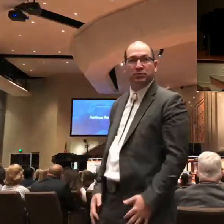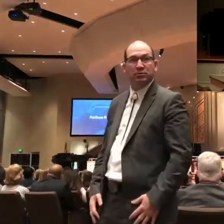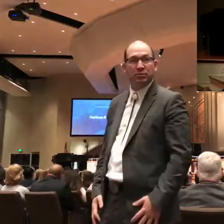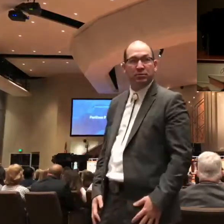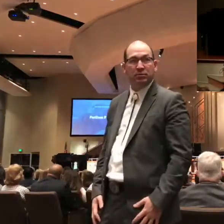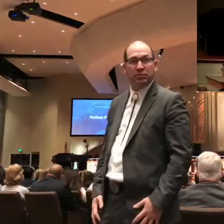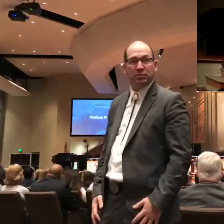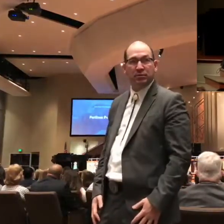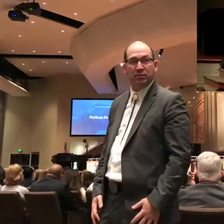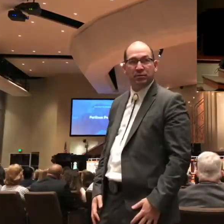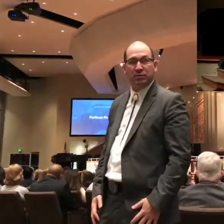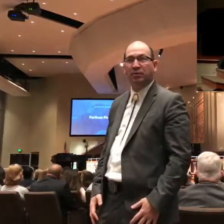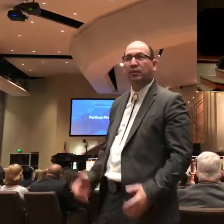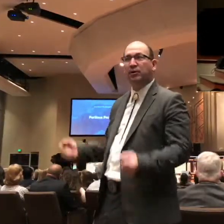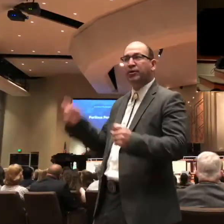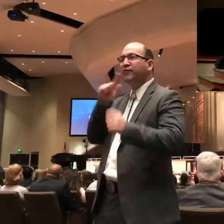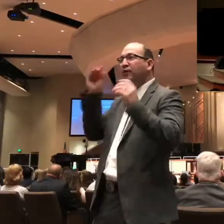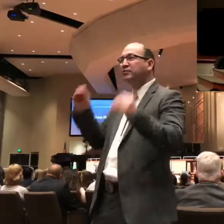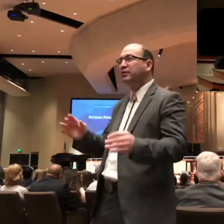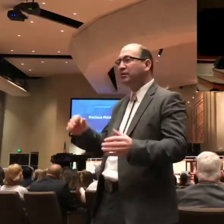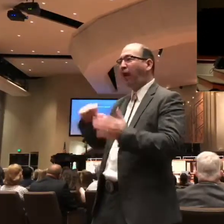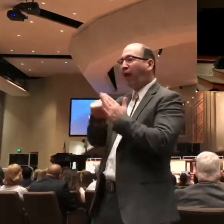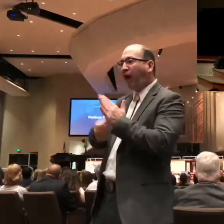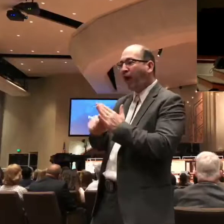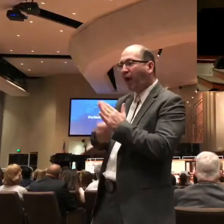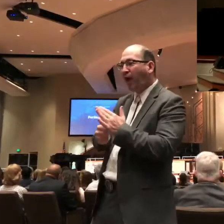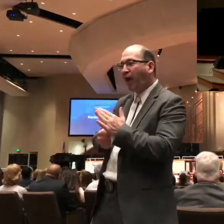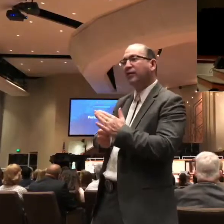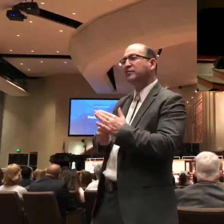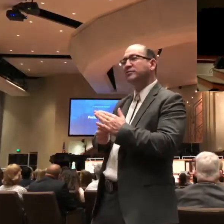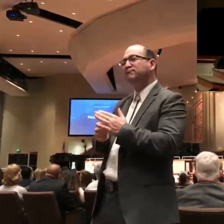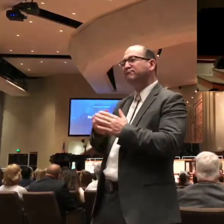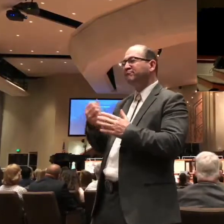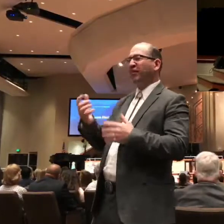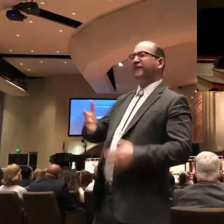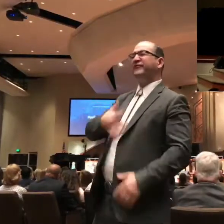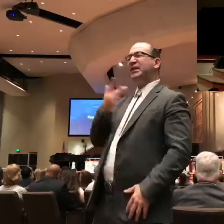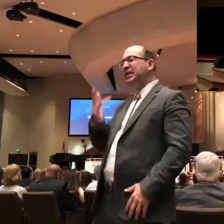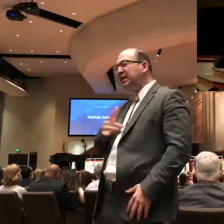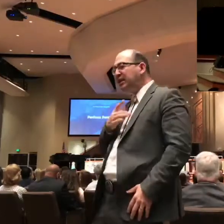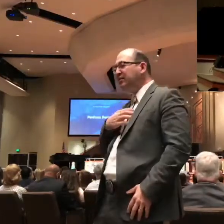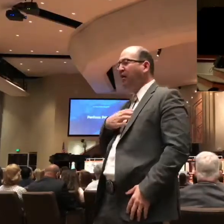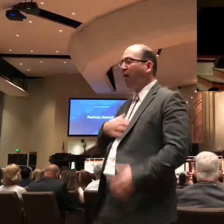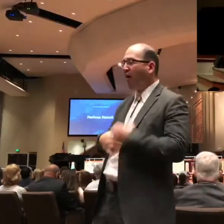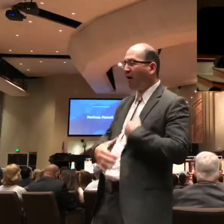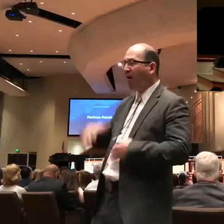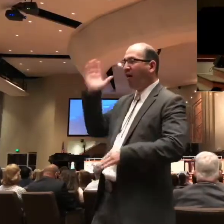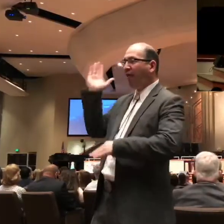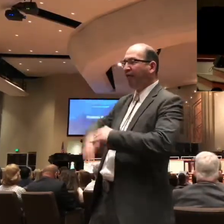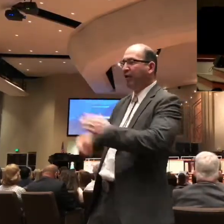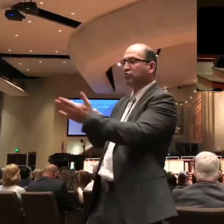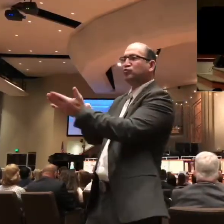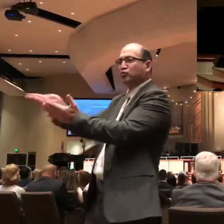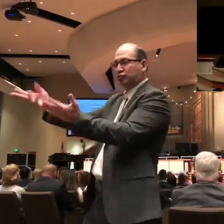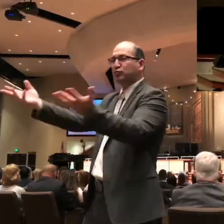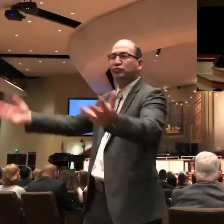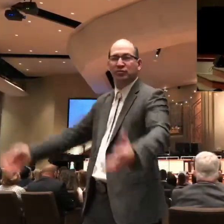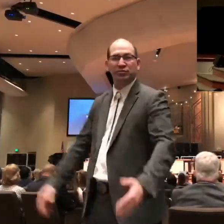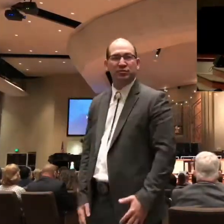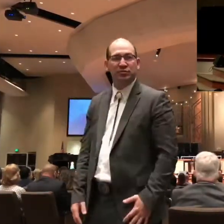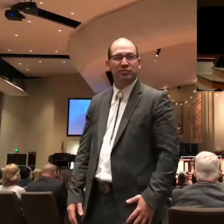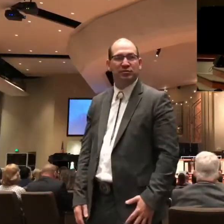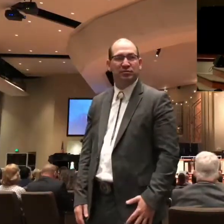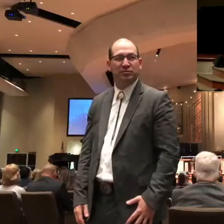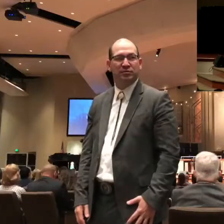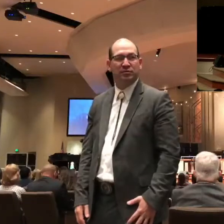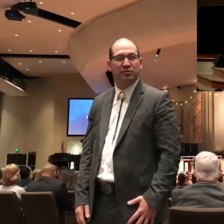You see, it's this perilous pursuit, finding some school of thought, some internet guru that will let you live how you want. You